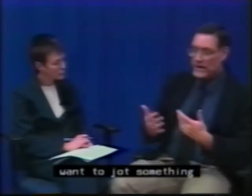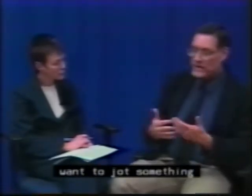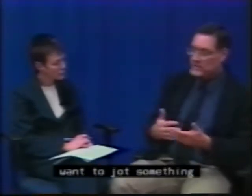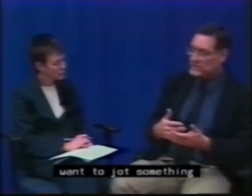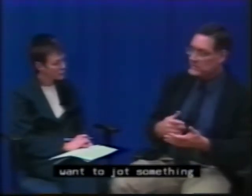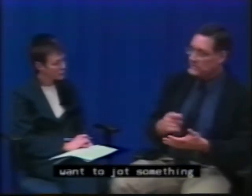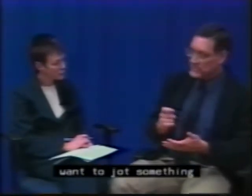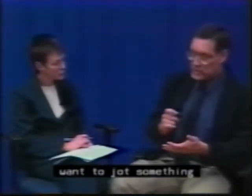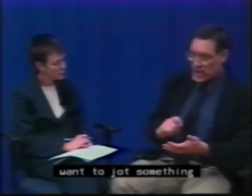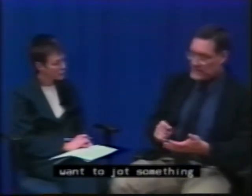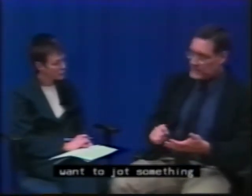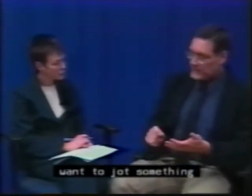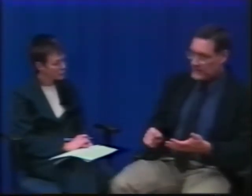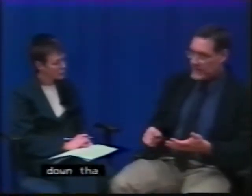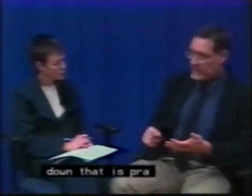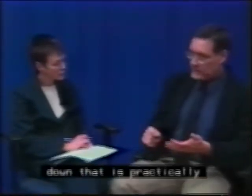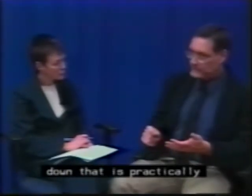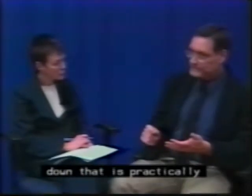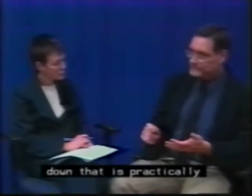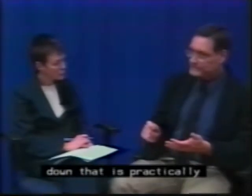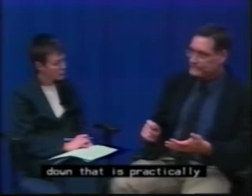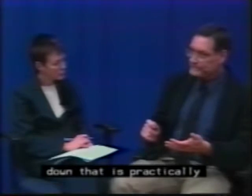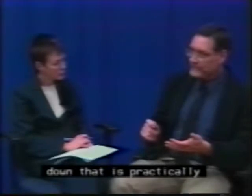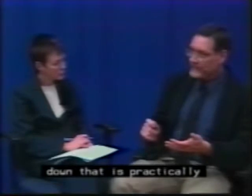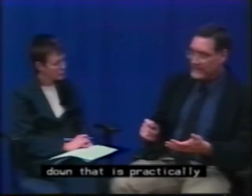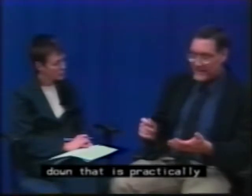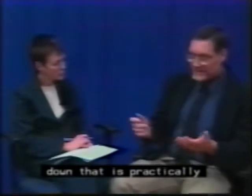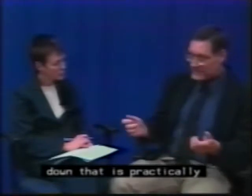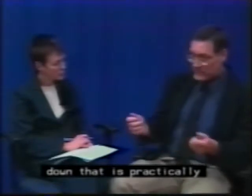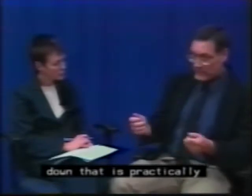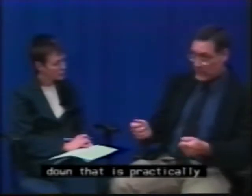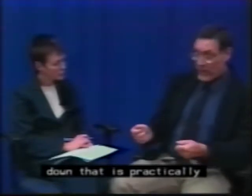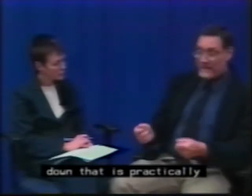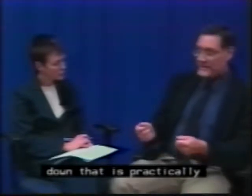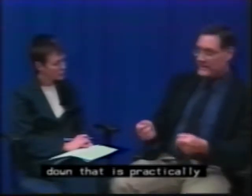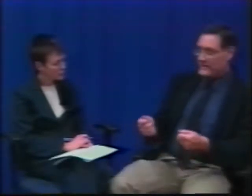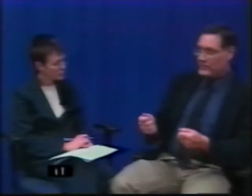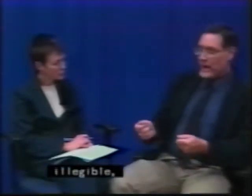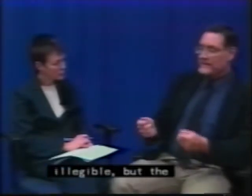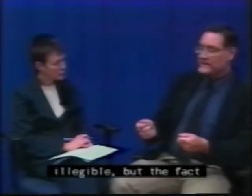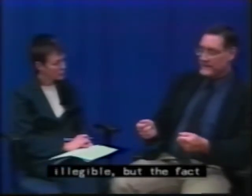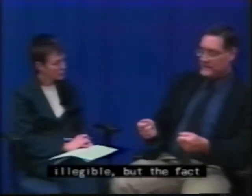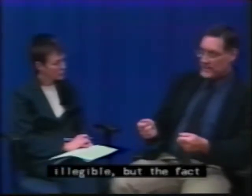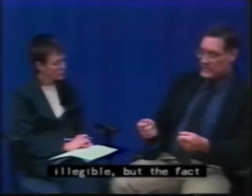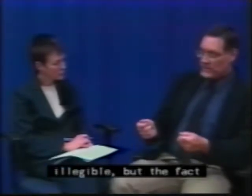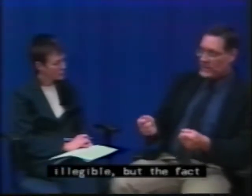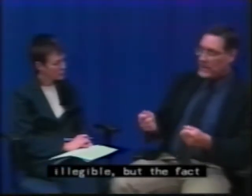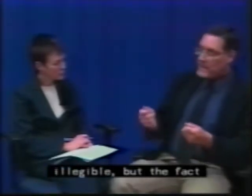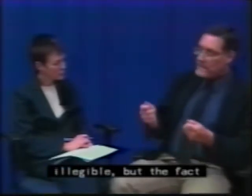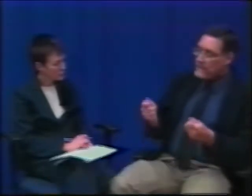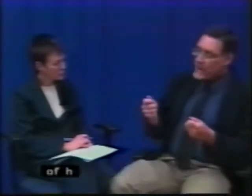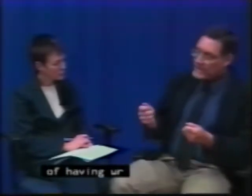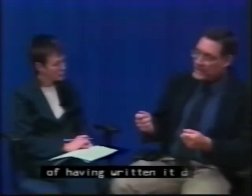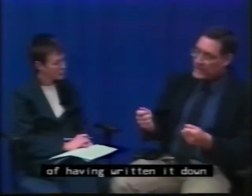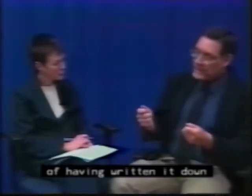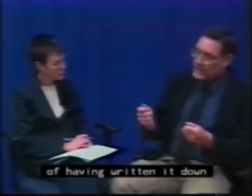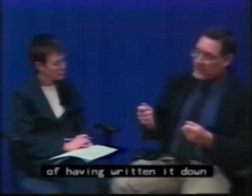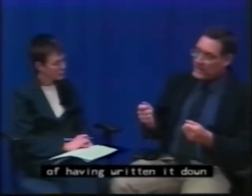to jot something down that is practically illegible, but